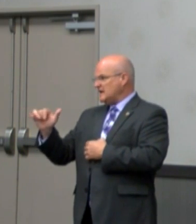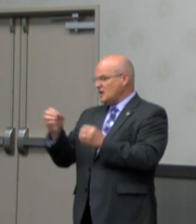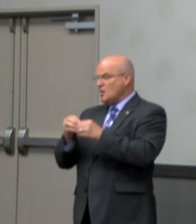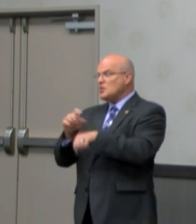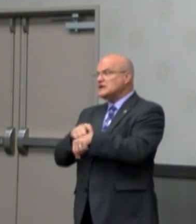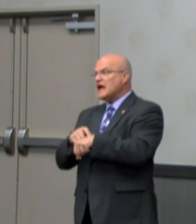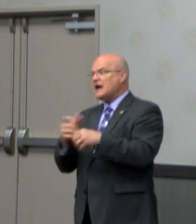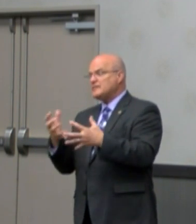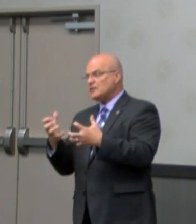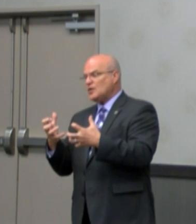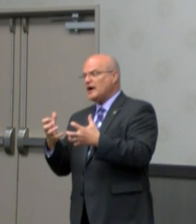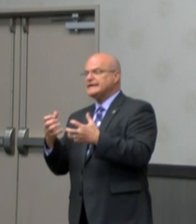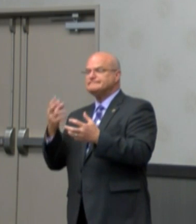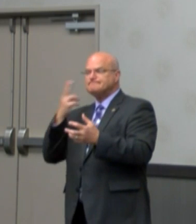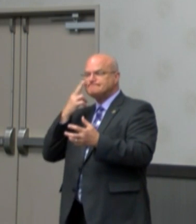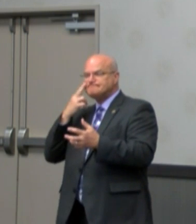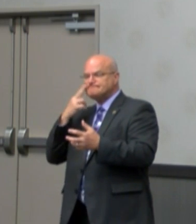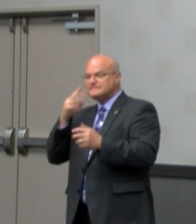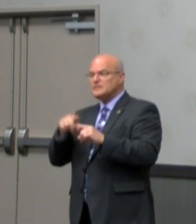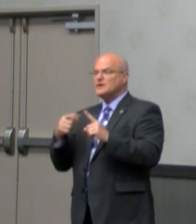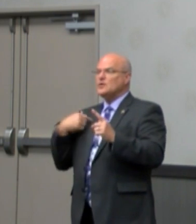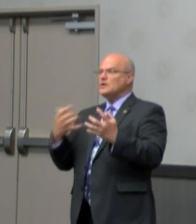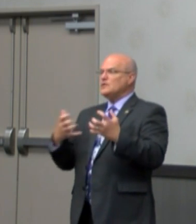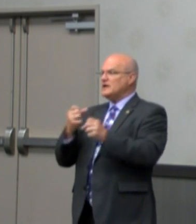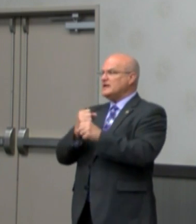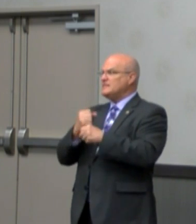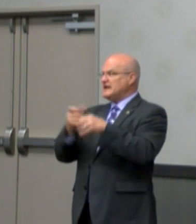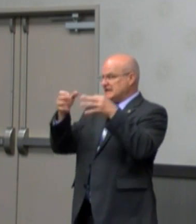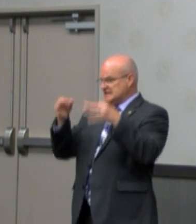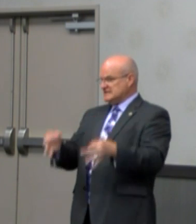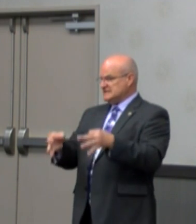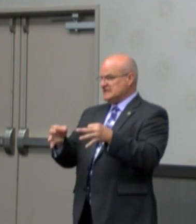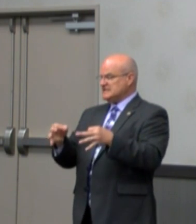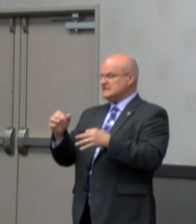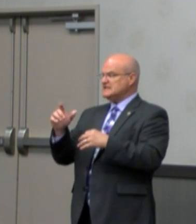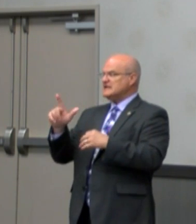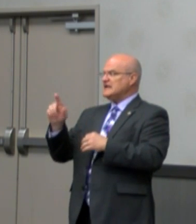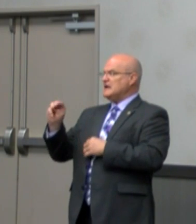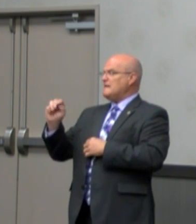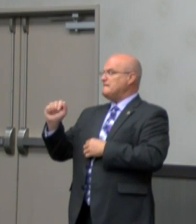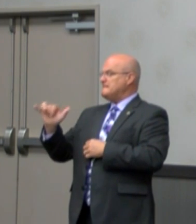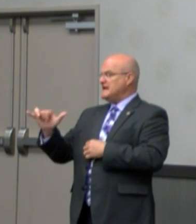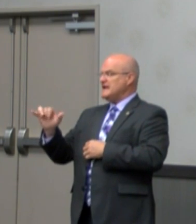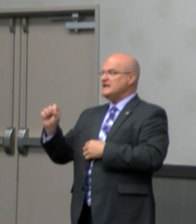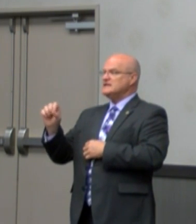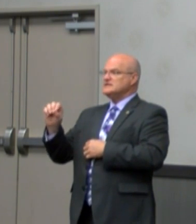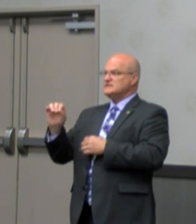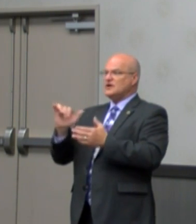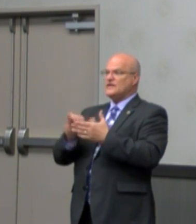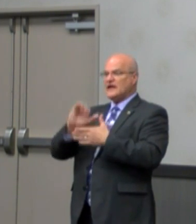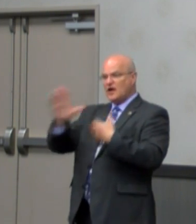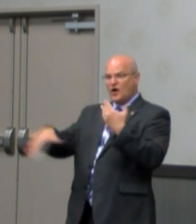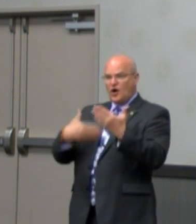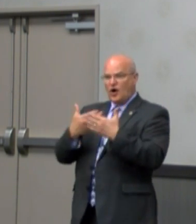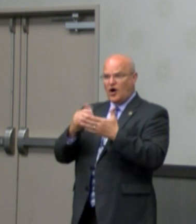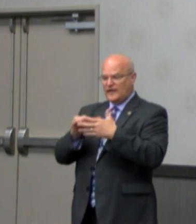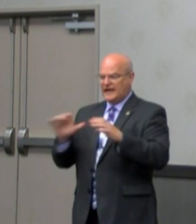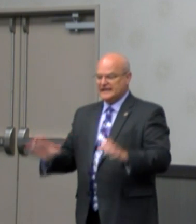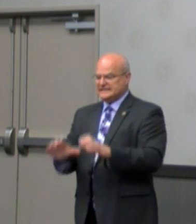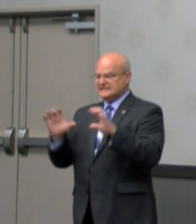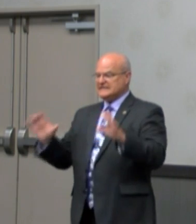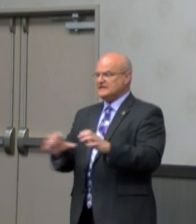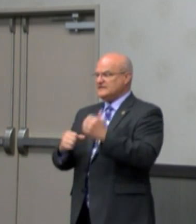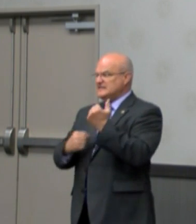more time, but we want to be able to make a decision in late May so that all the